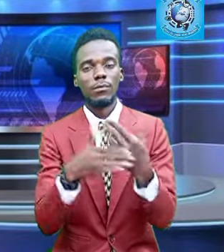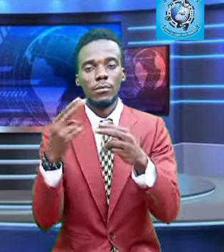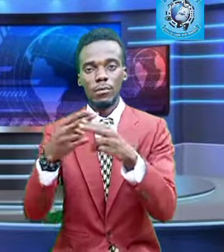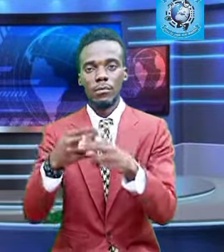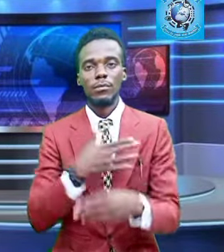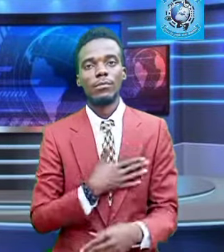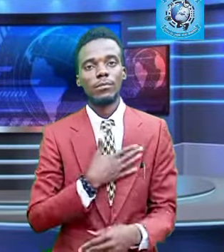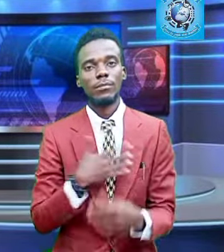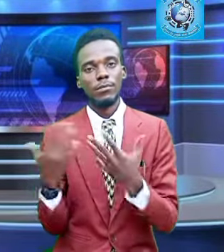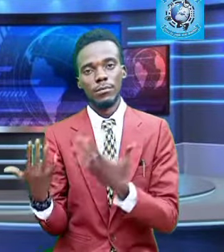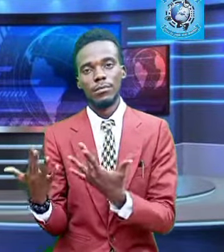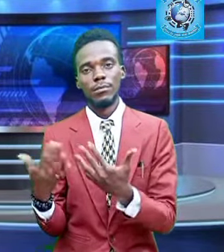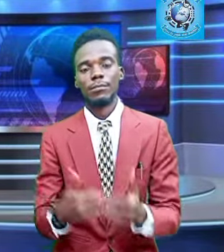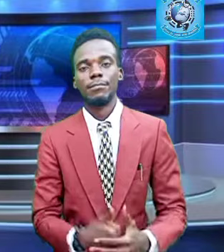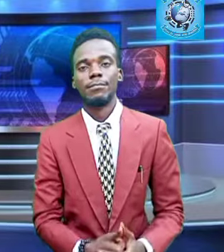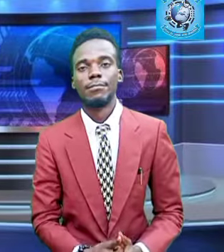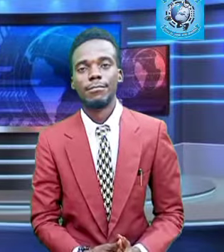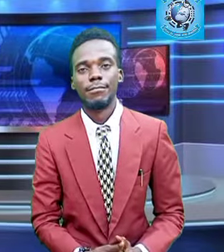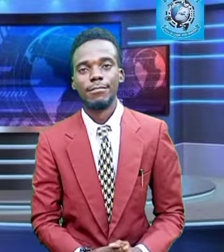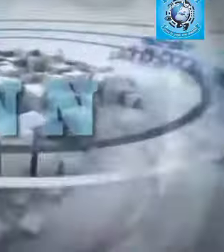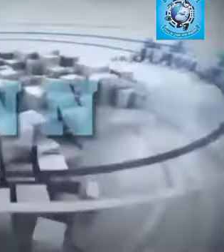stay tuned.